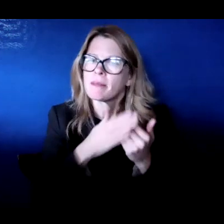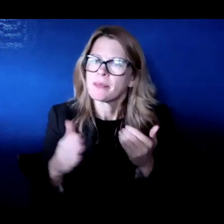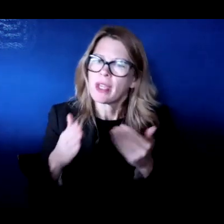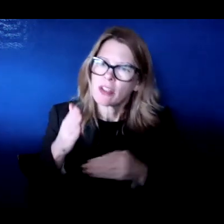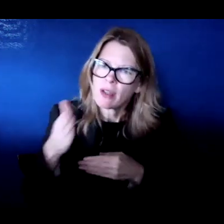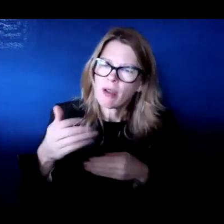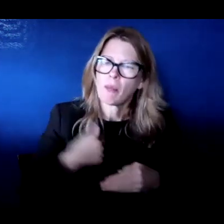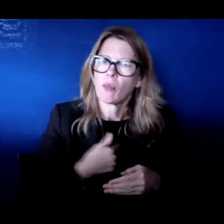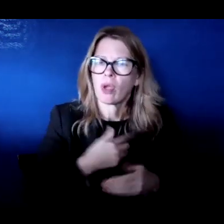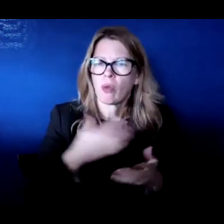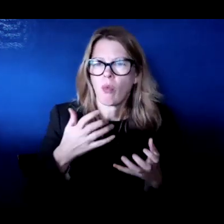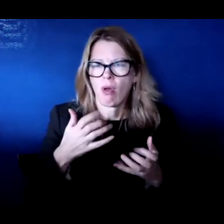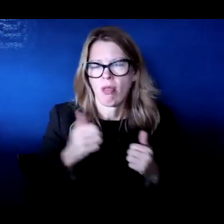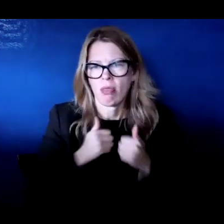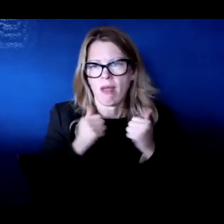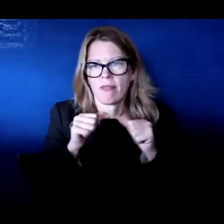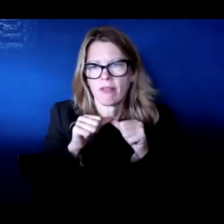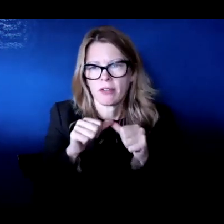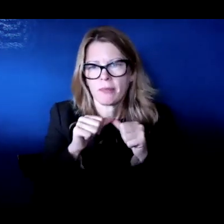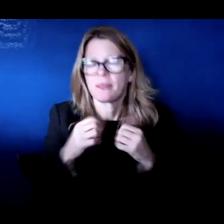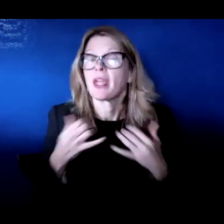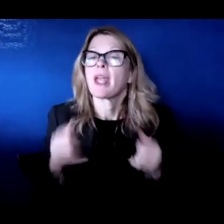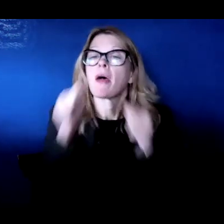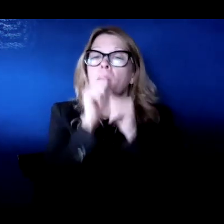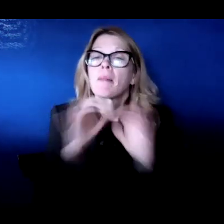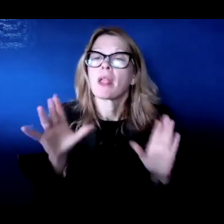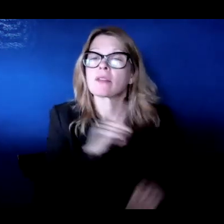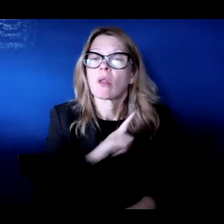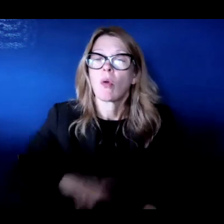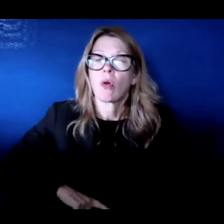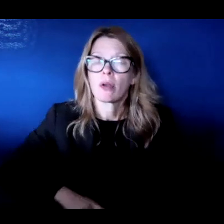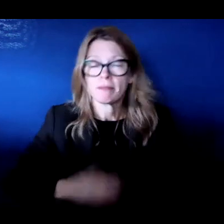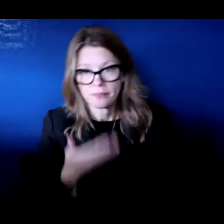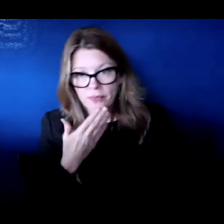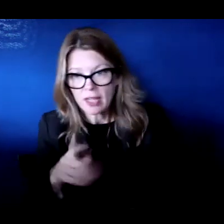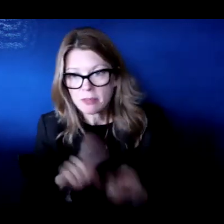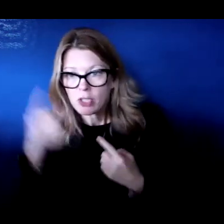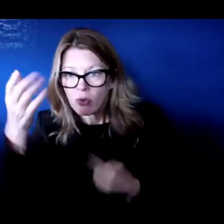Amen. Let us bless the Lord. Thanks be to God.